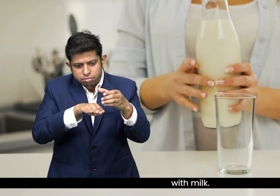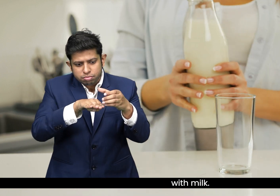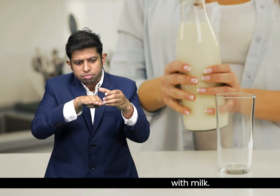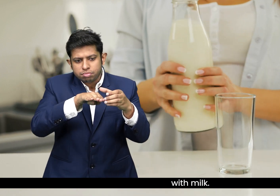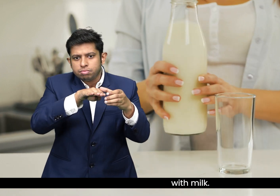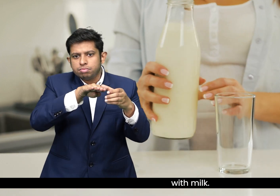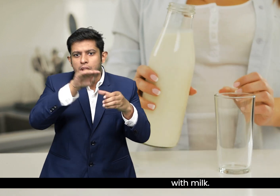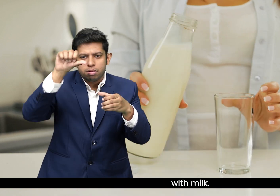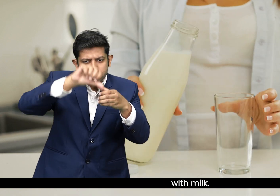milk.